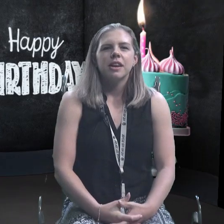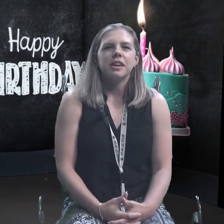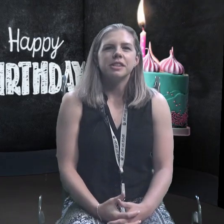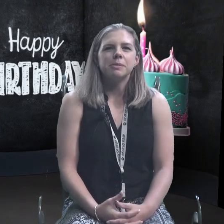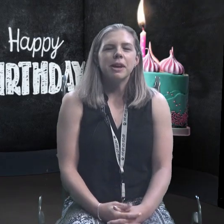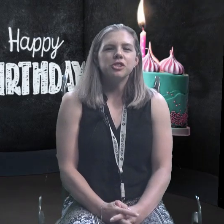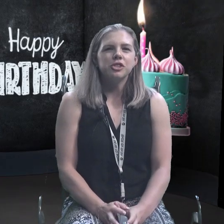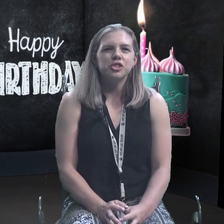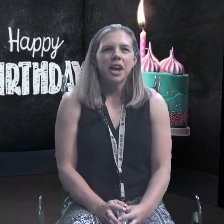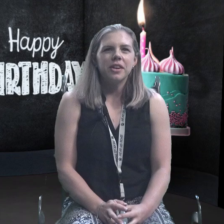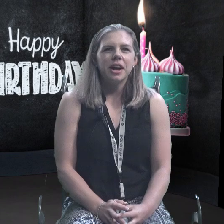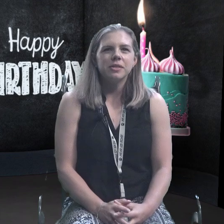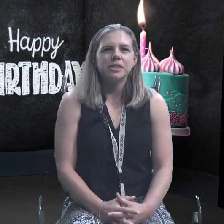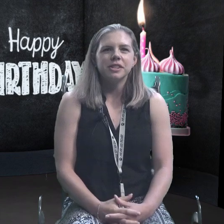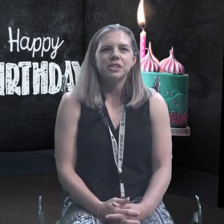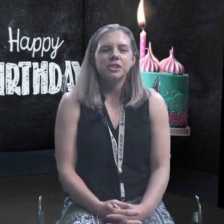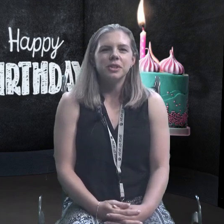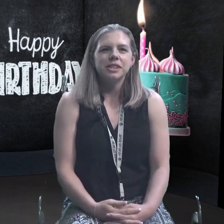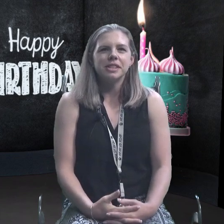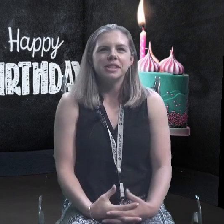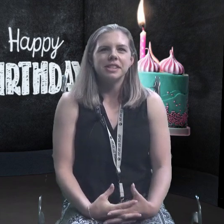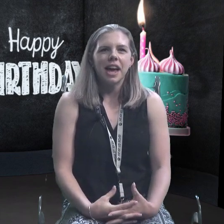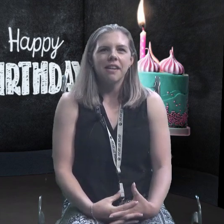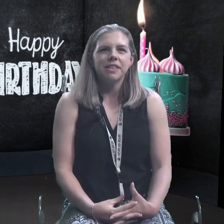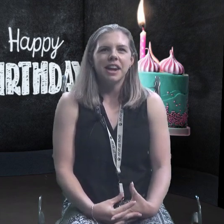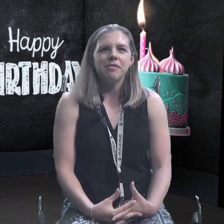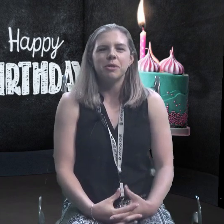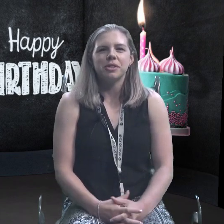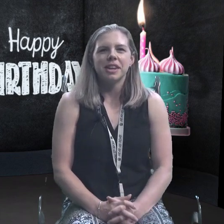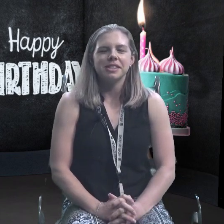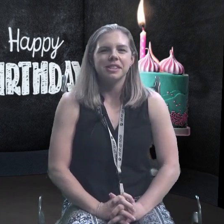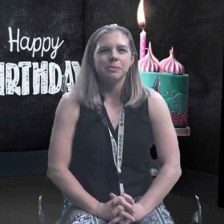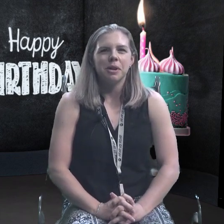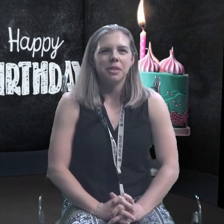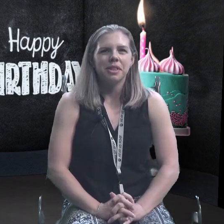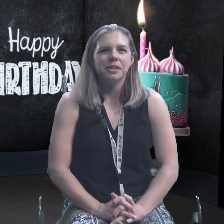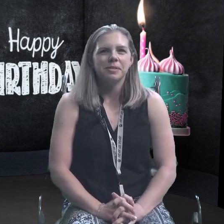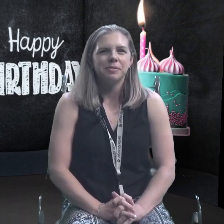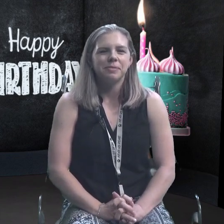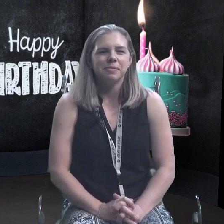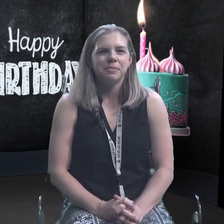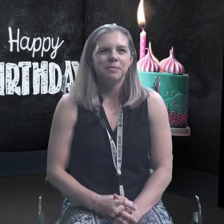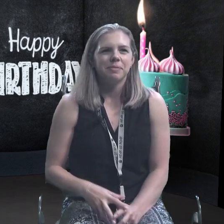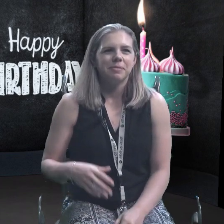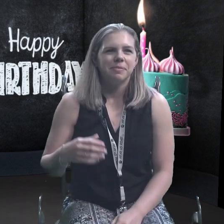A special shout out to students and staff that have birthdays this month.